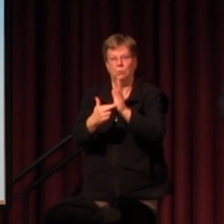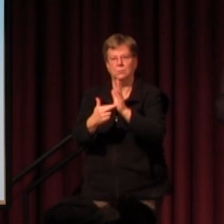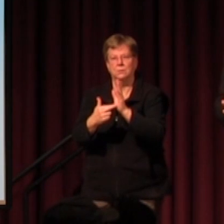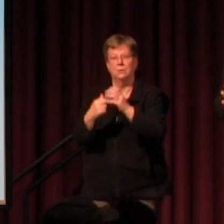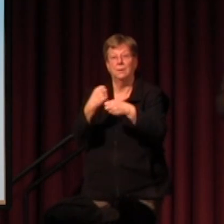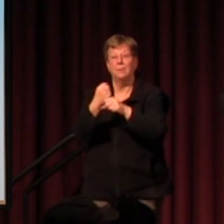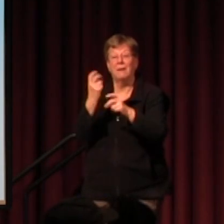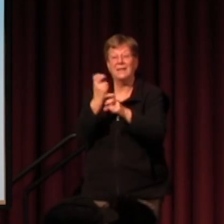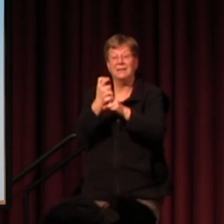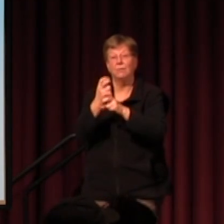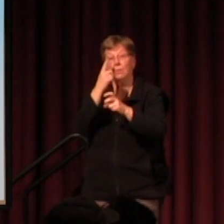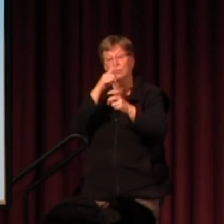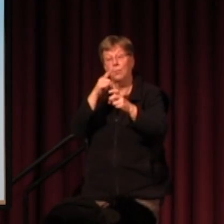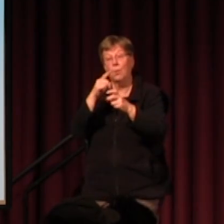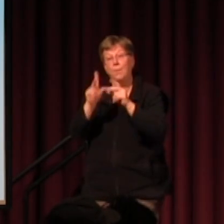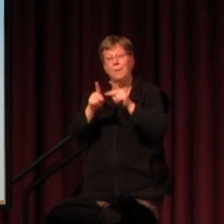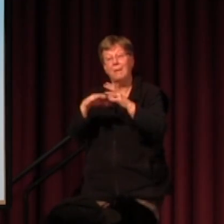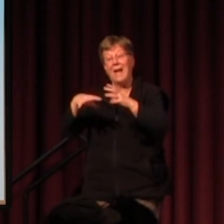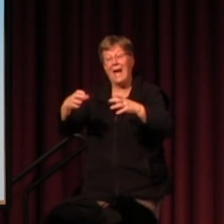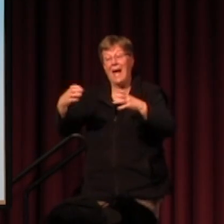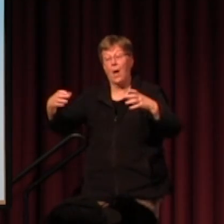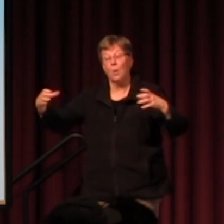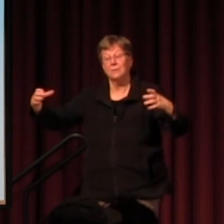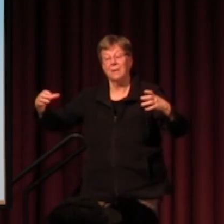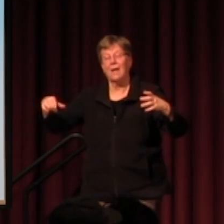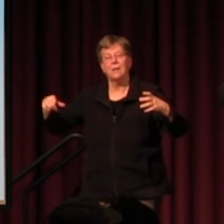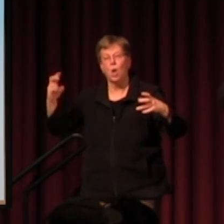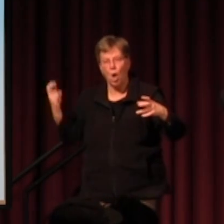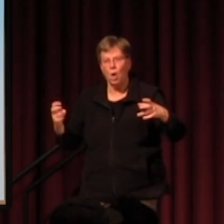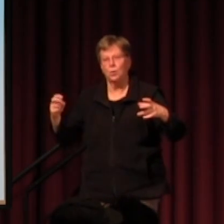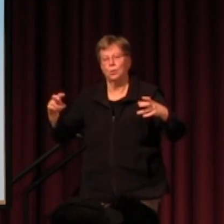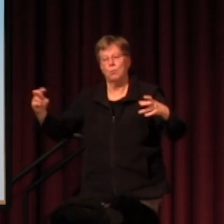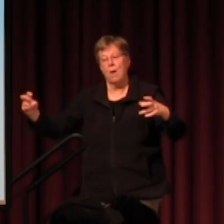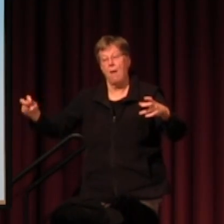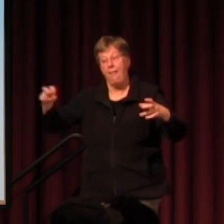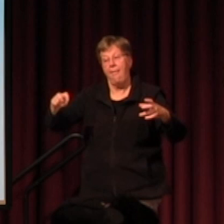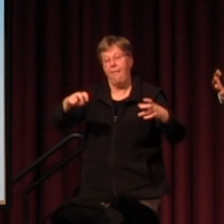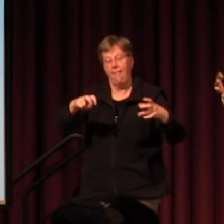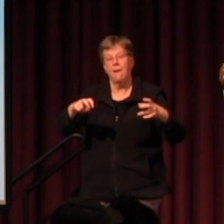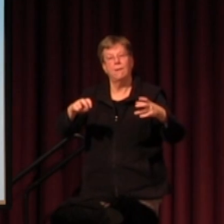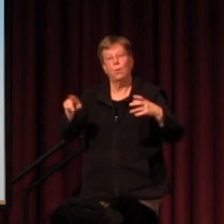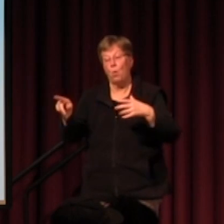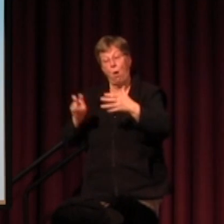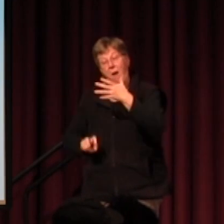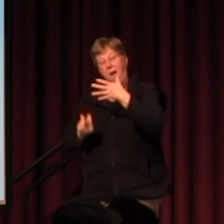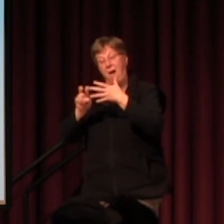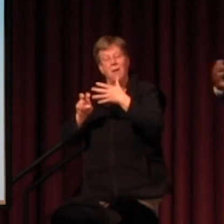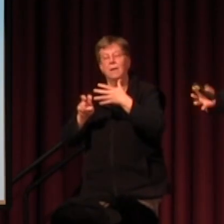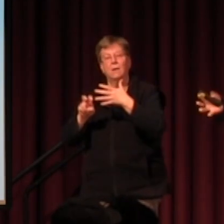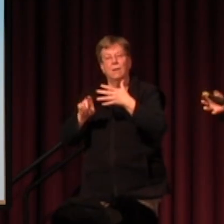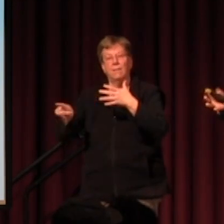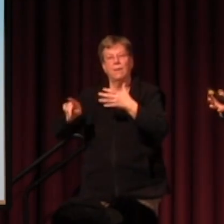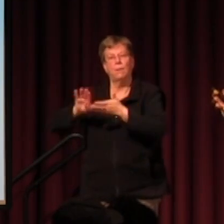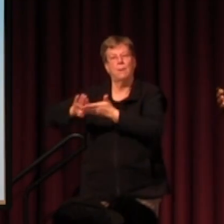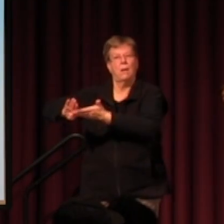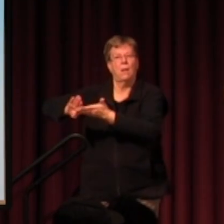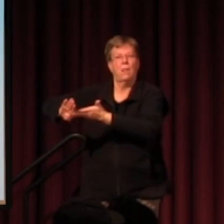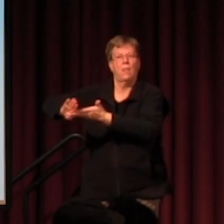the margins to move towards the inner circle. That means the people in the margins are not just in the margins, they're being